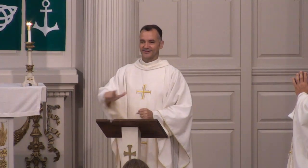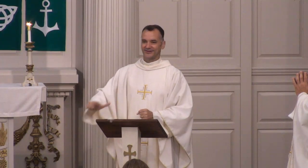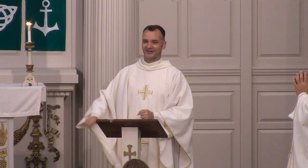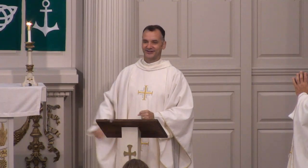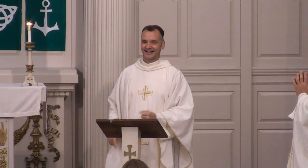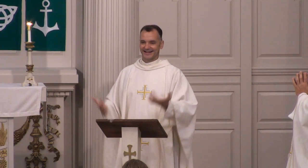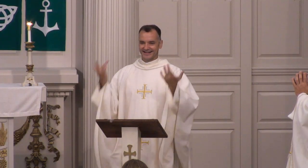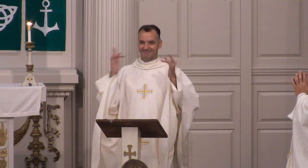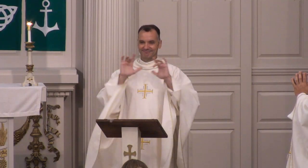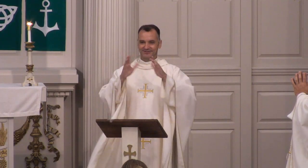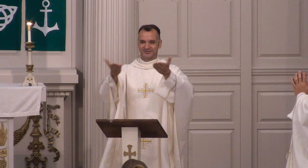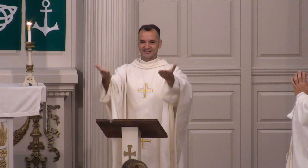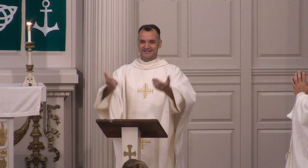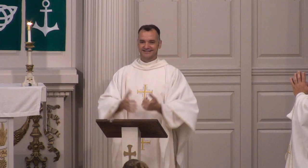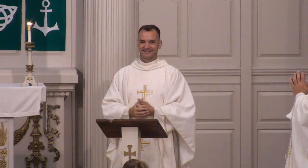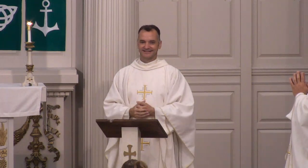Lord, have mercy.